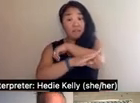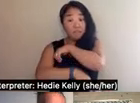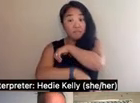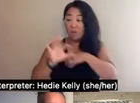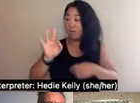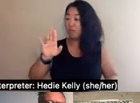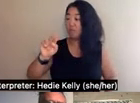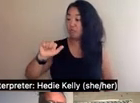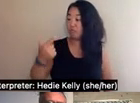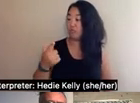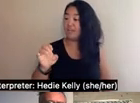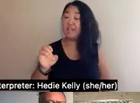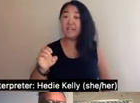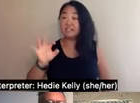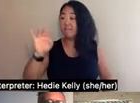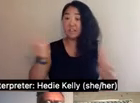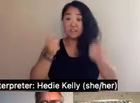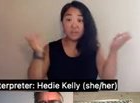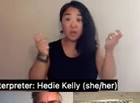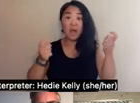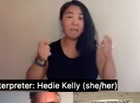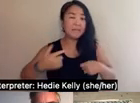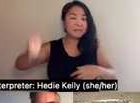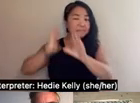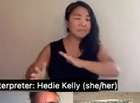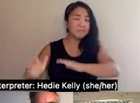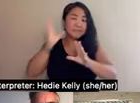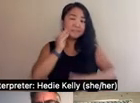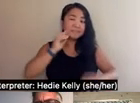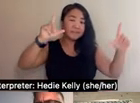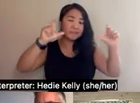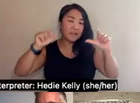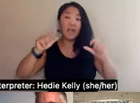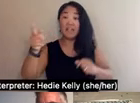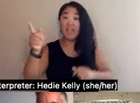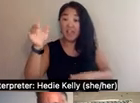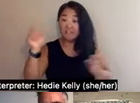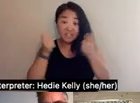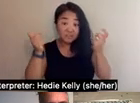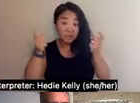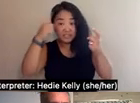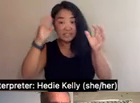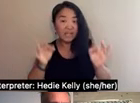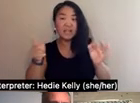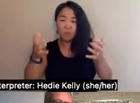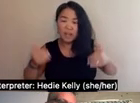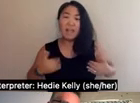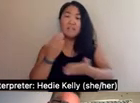which I've been involved in photographing back through the years, decided that they wanted to have a festival that was mostly virtual with